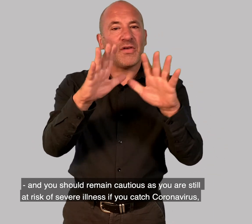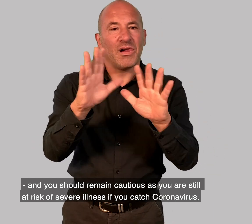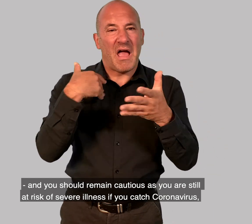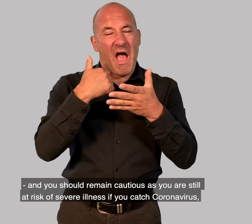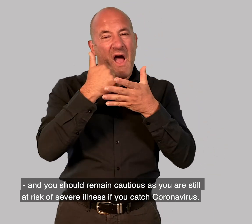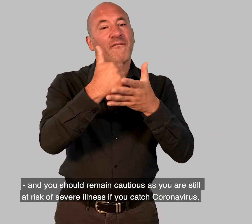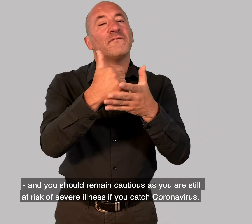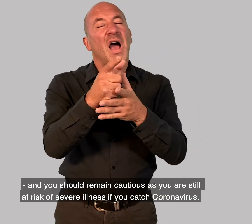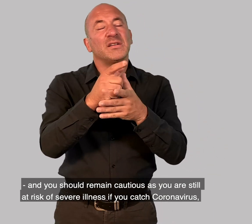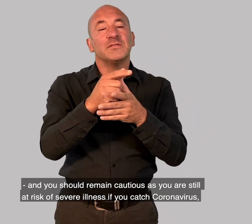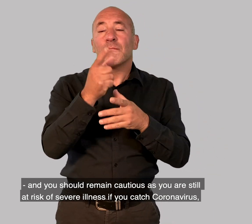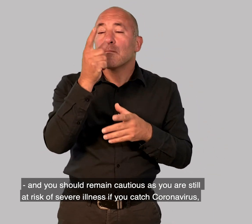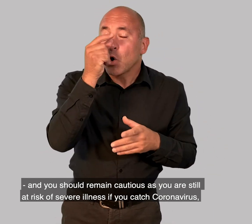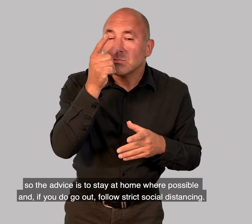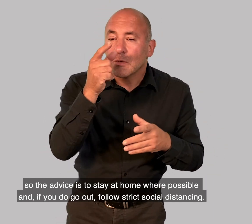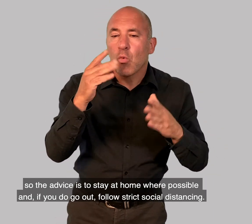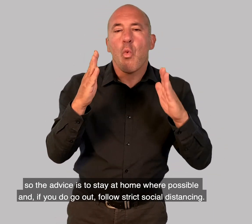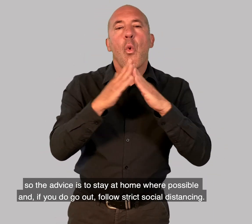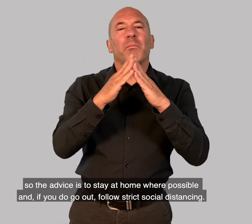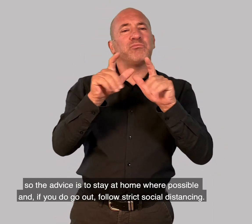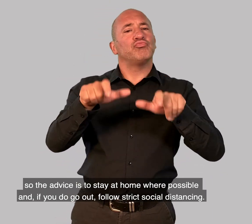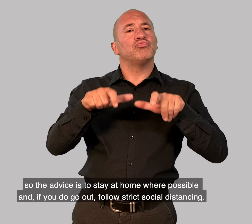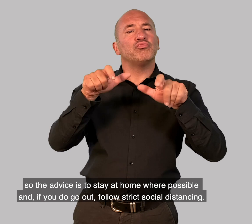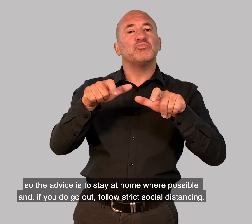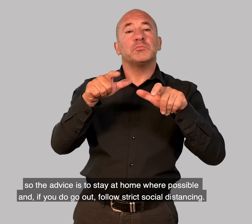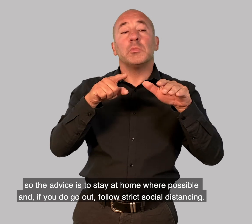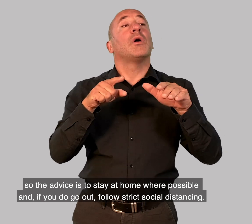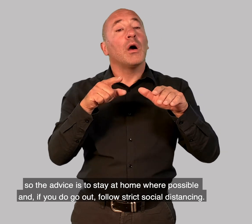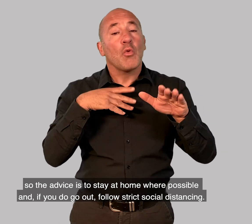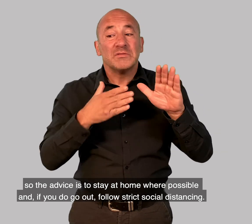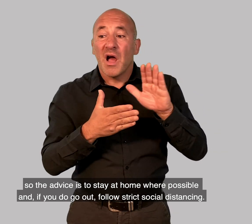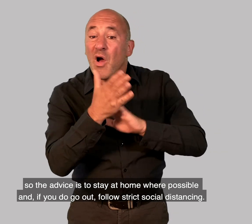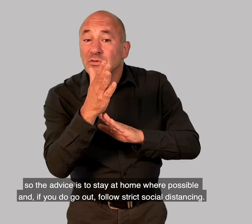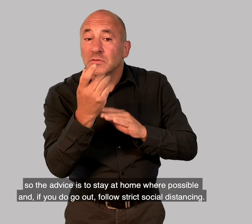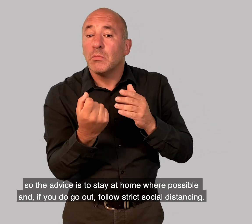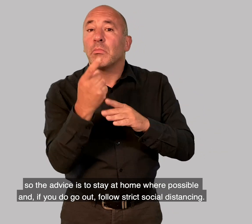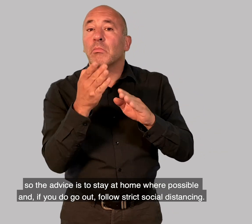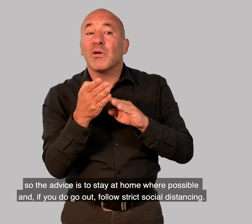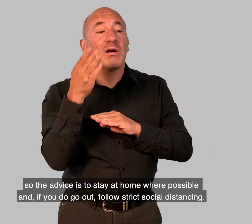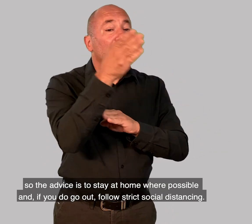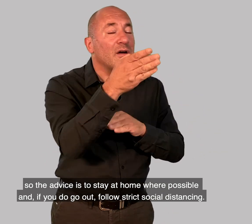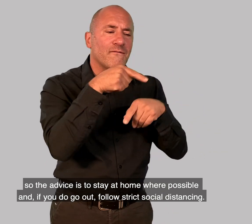So the advice is to stay at home where possible, and if you do go out, follow strict social